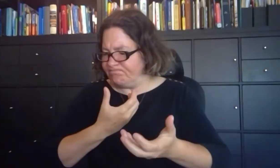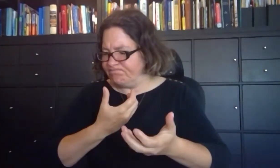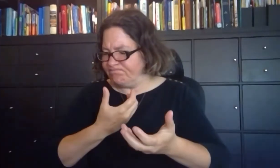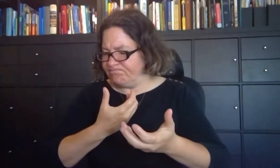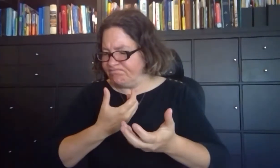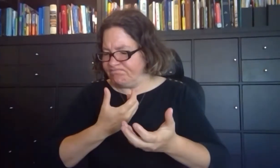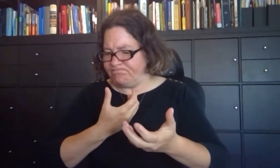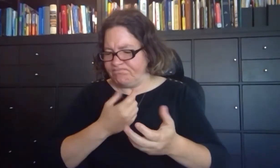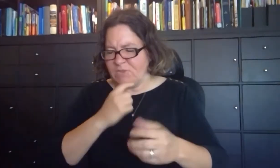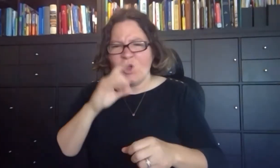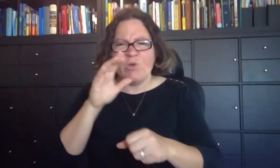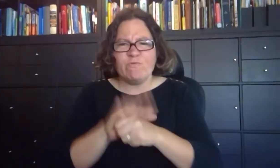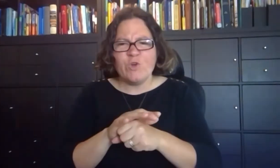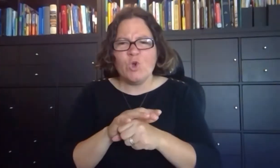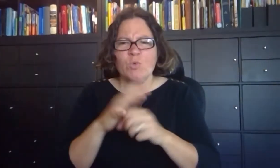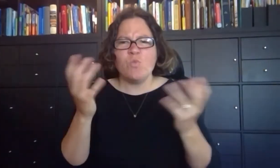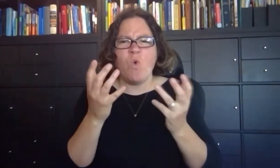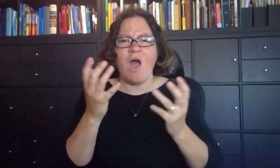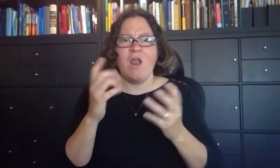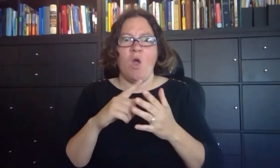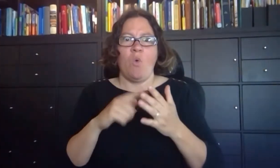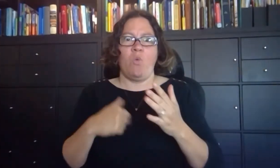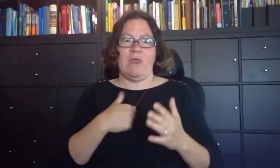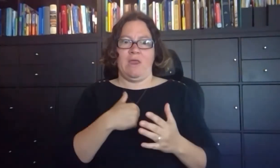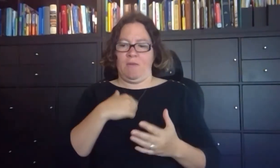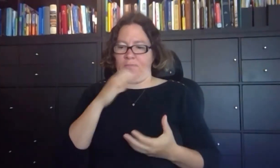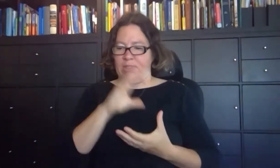The stories we tell and the way that we tell them